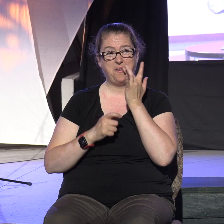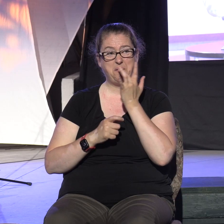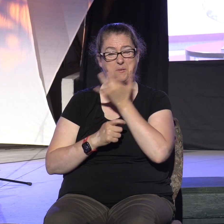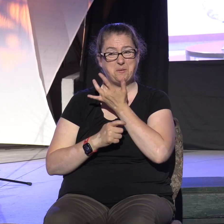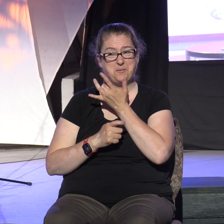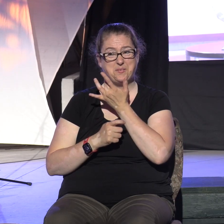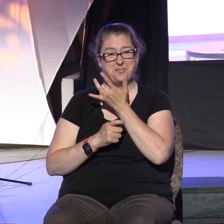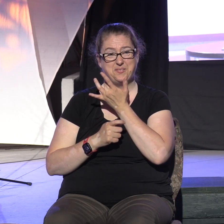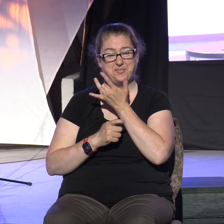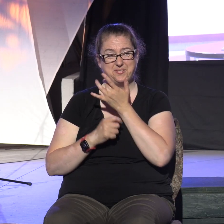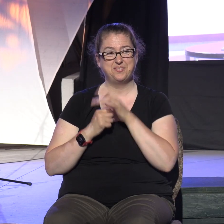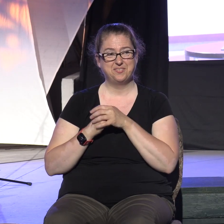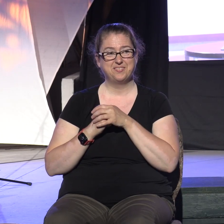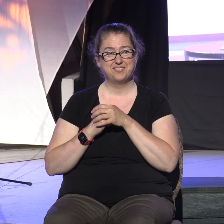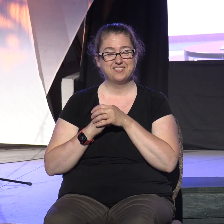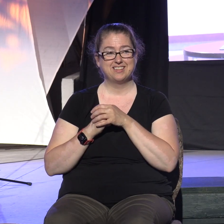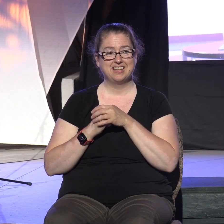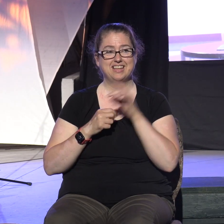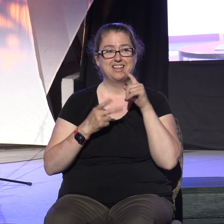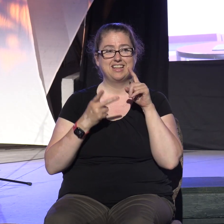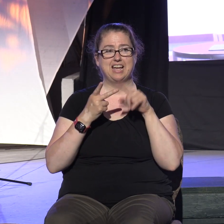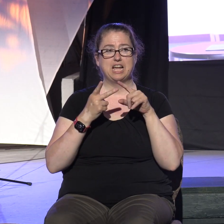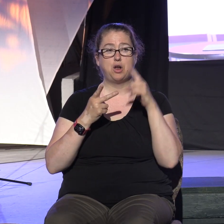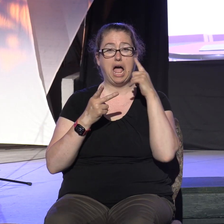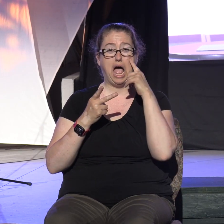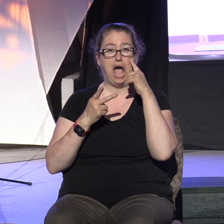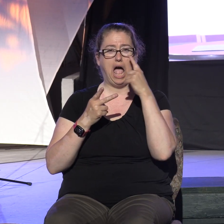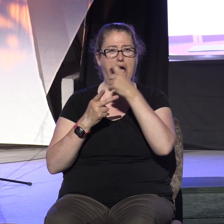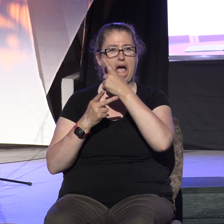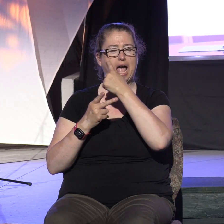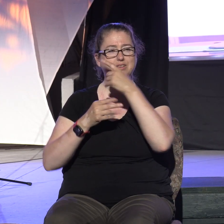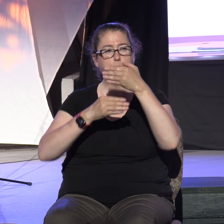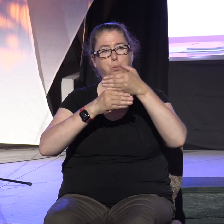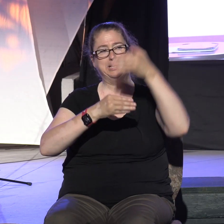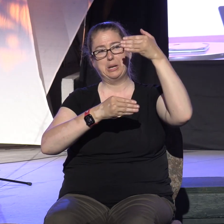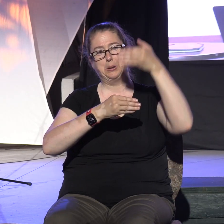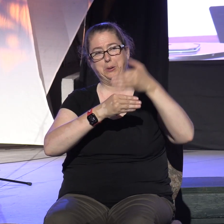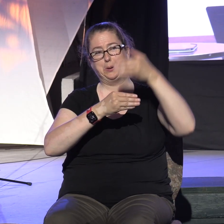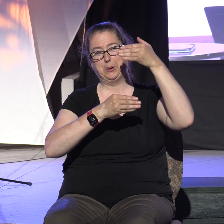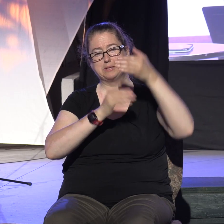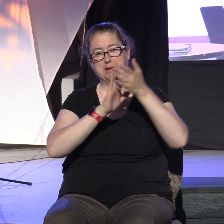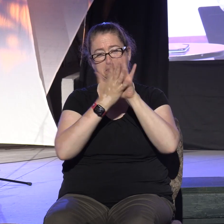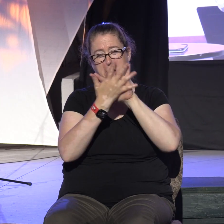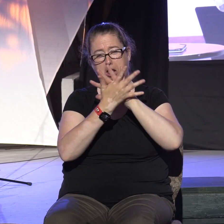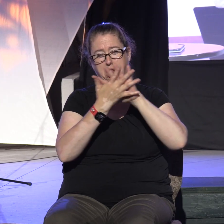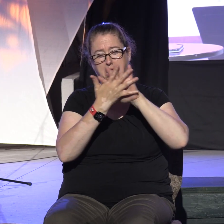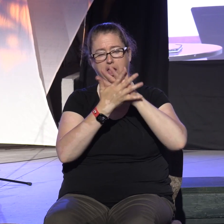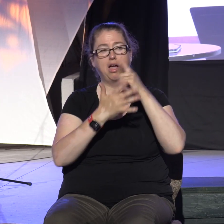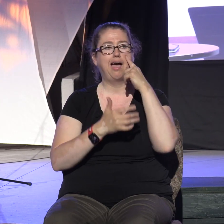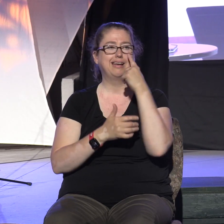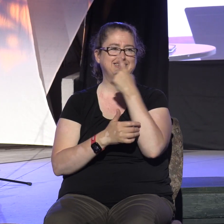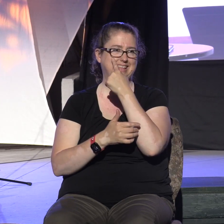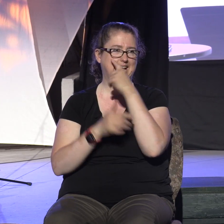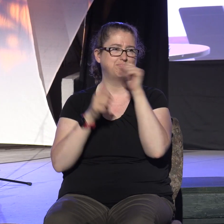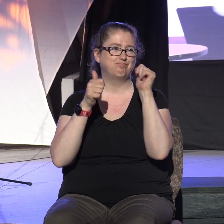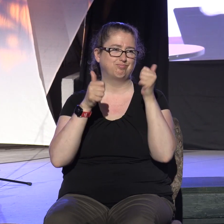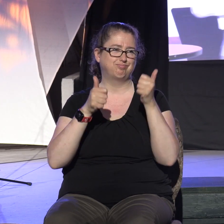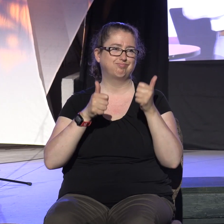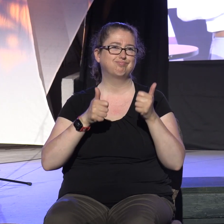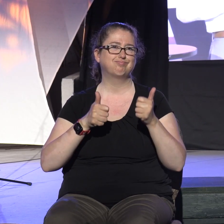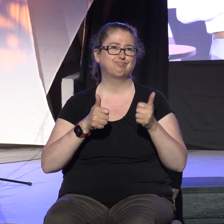your eyesight begins to fail you. I have a good friend who is my age,